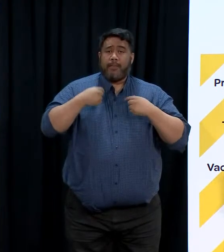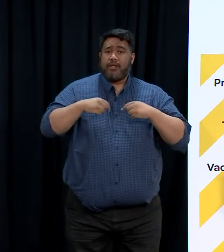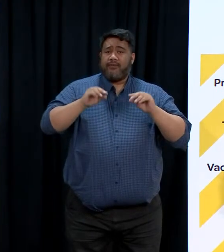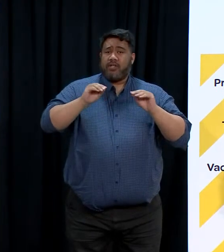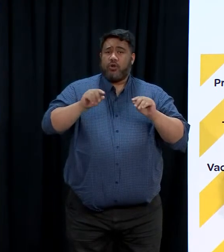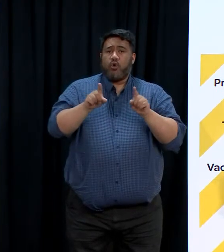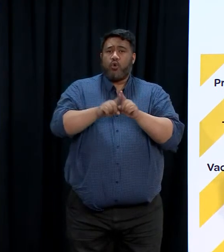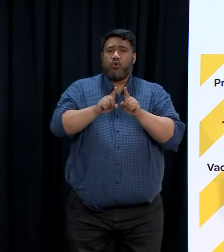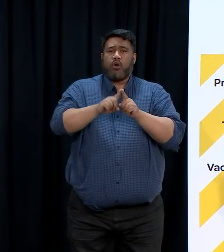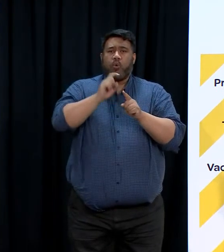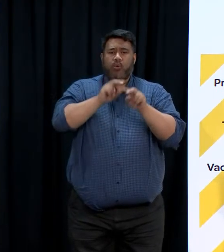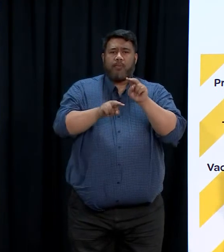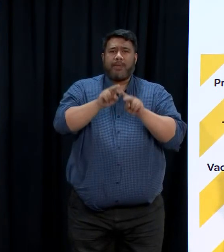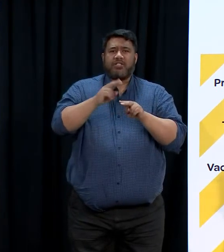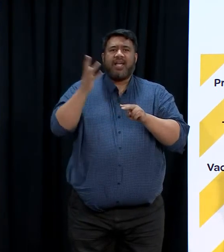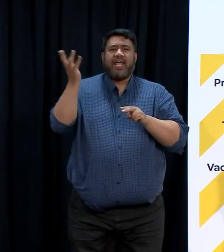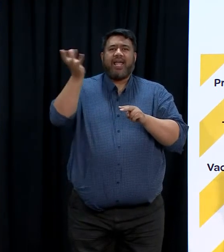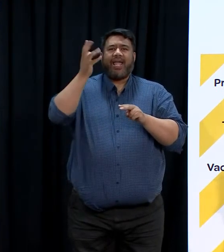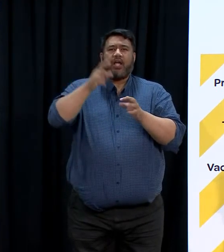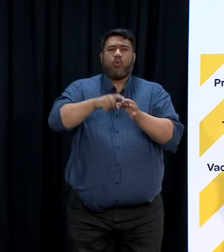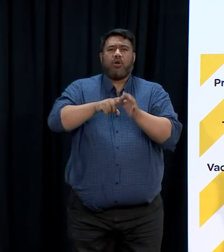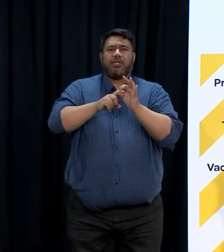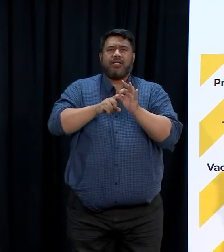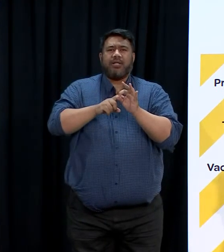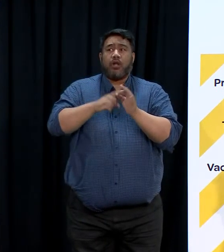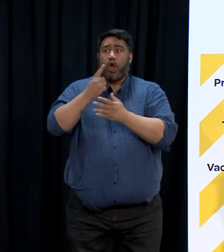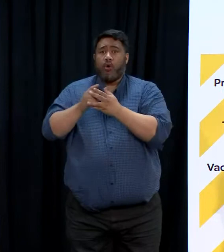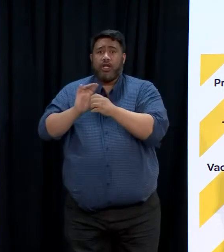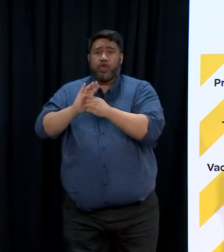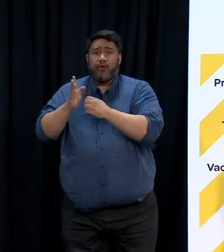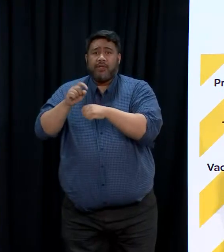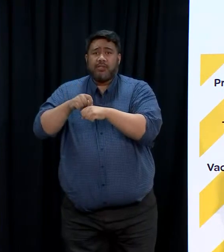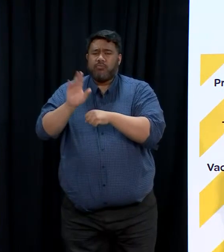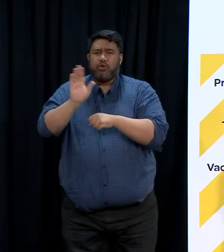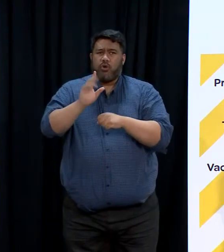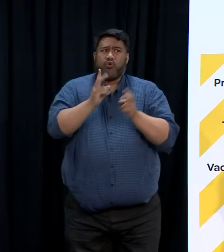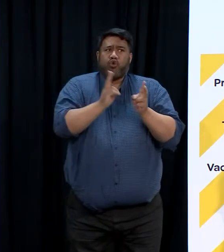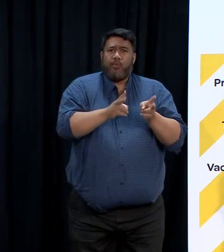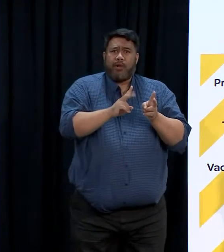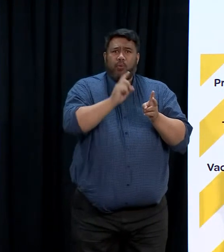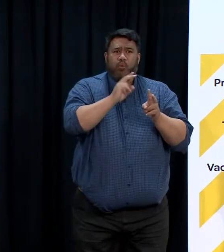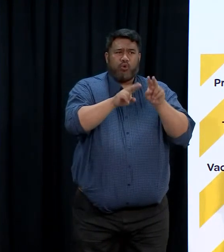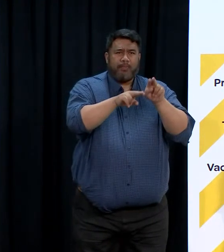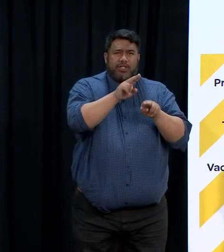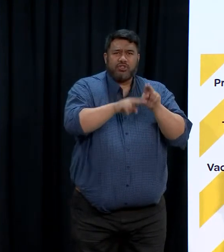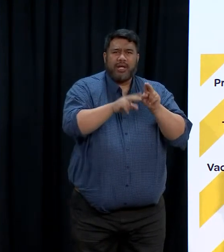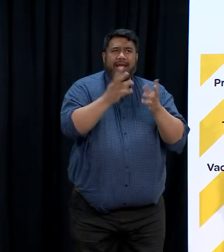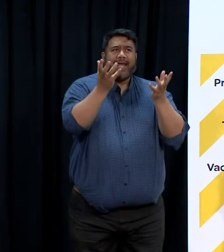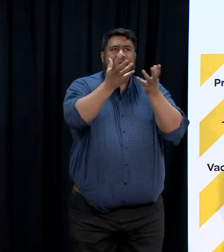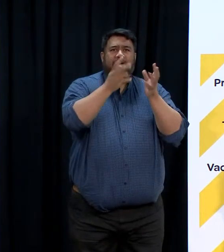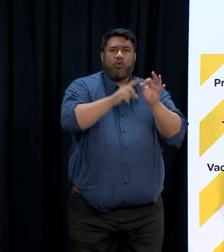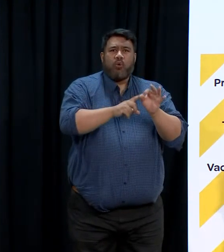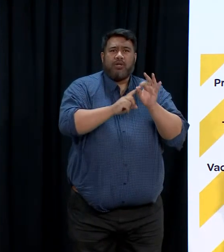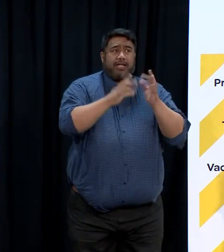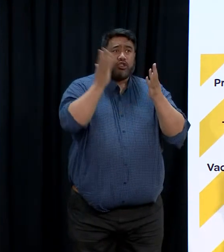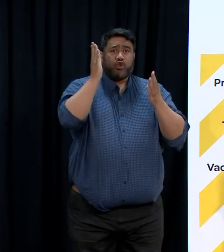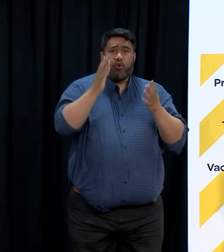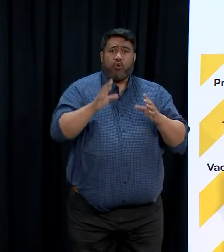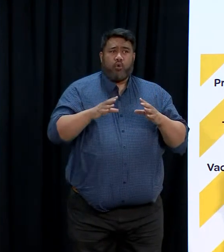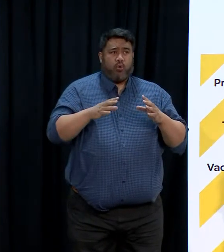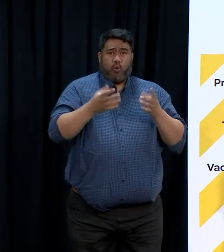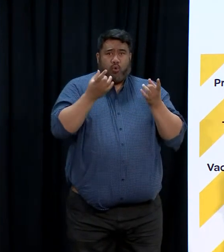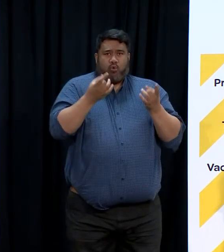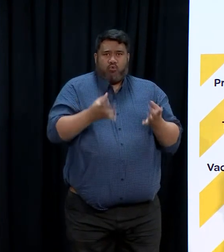quality assessments on classrooms outside of COVID-19 considerations. So the air quality issues are ones that schools have been, and the